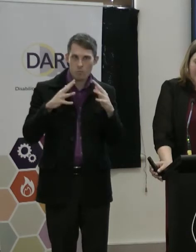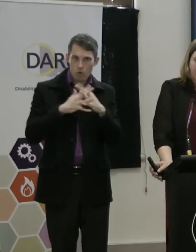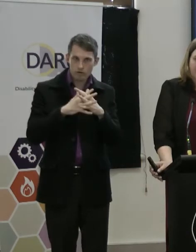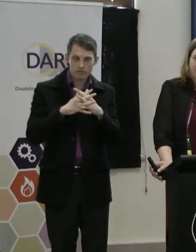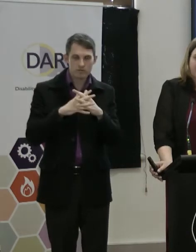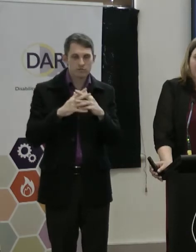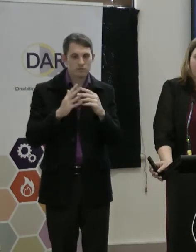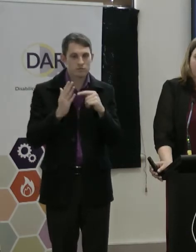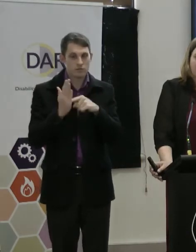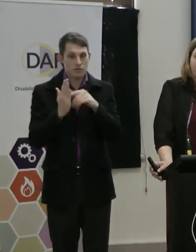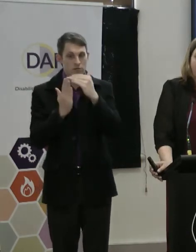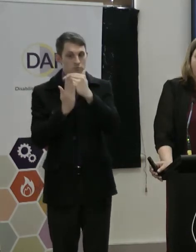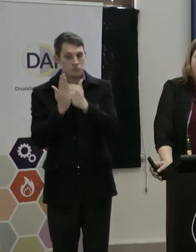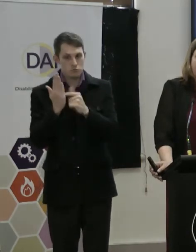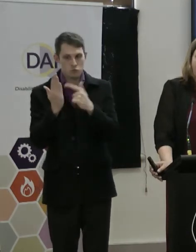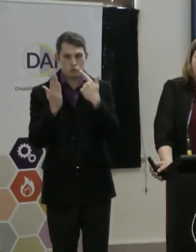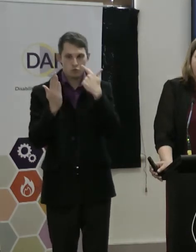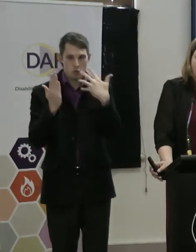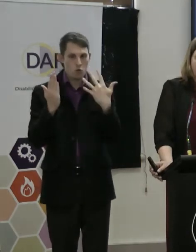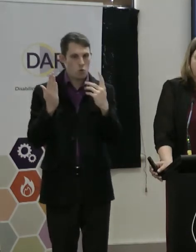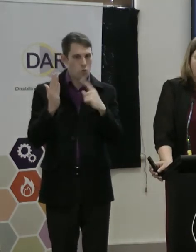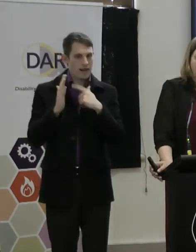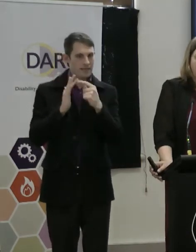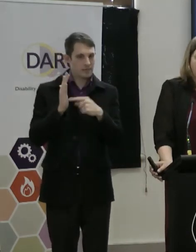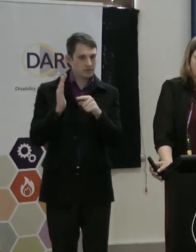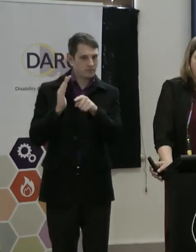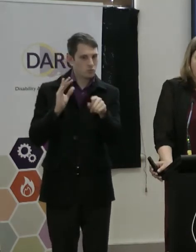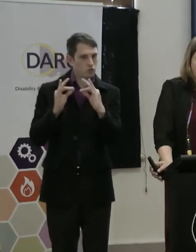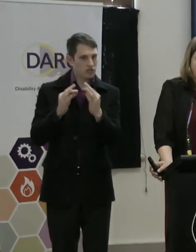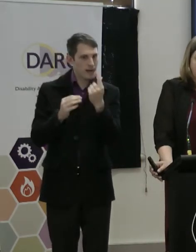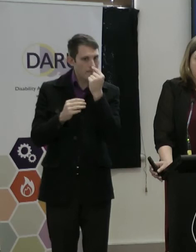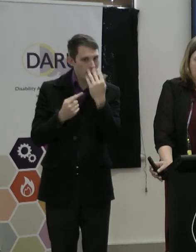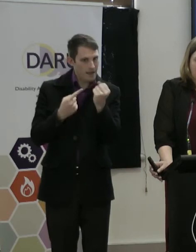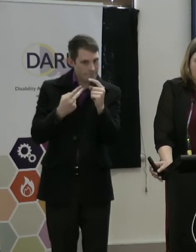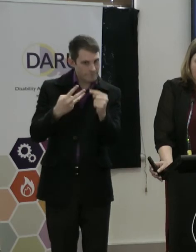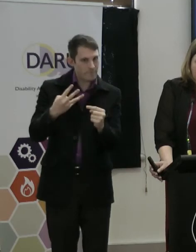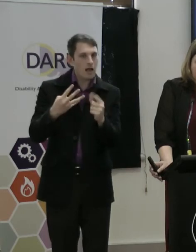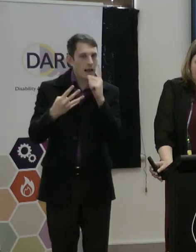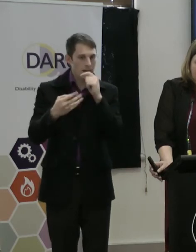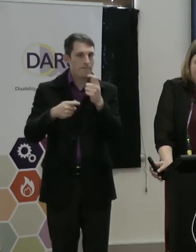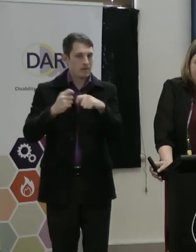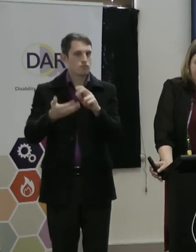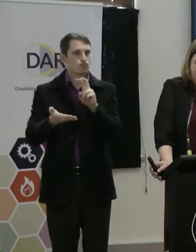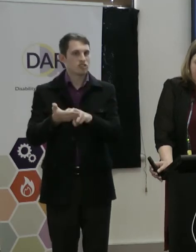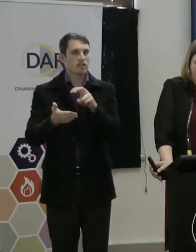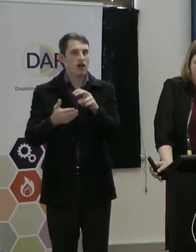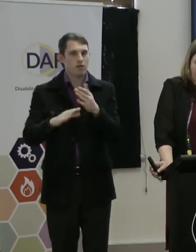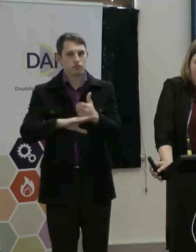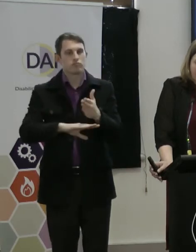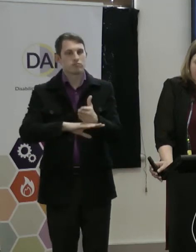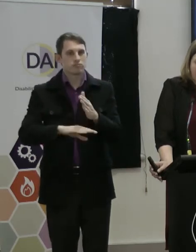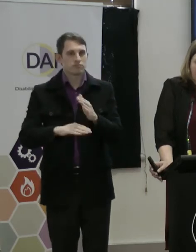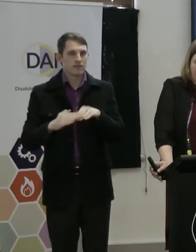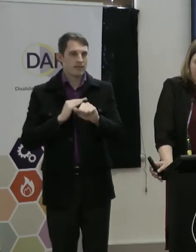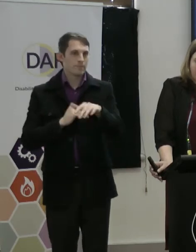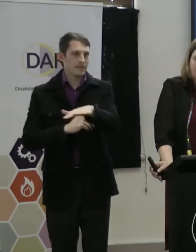outlines the capabilities that we would expect providers to have in order to become registered practitioners within the NDIS space.